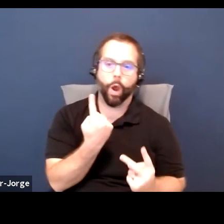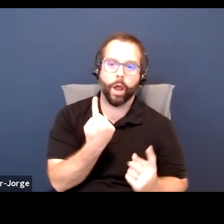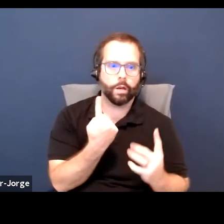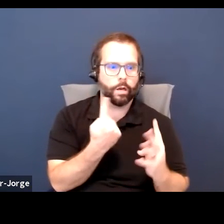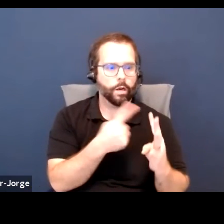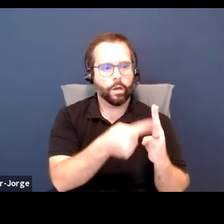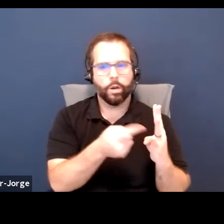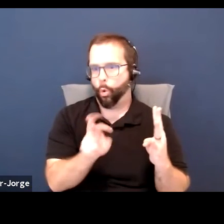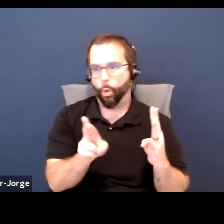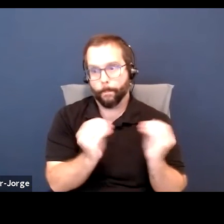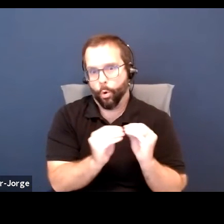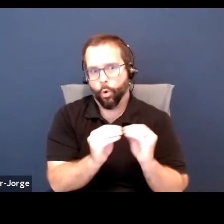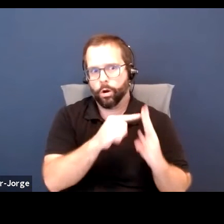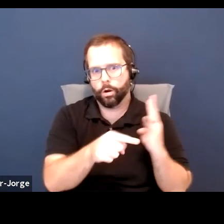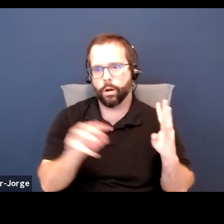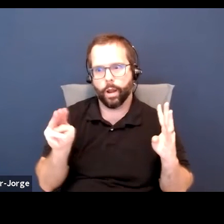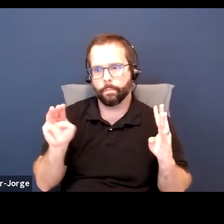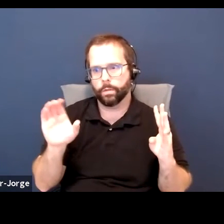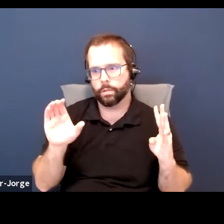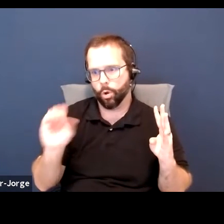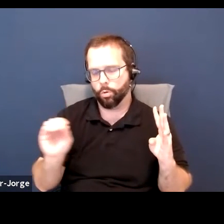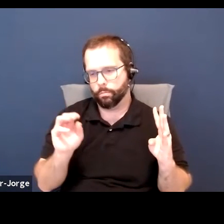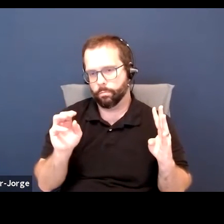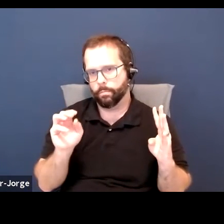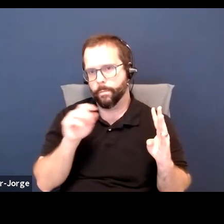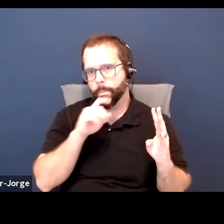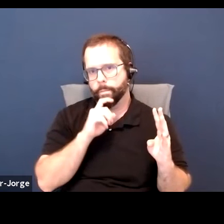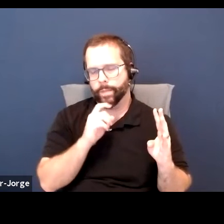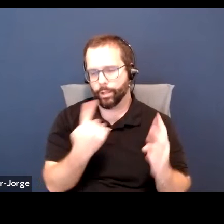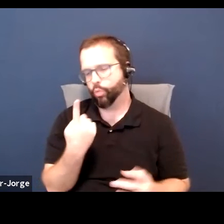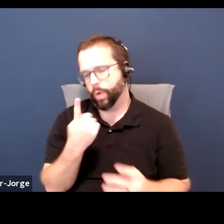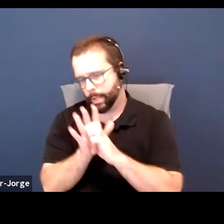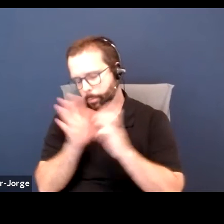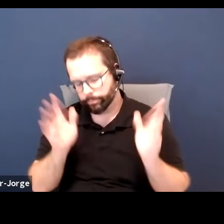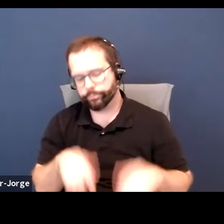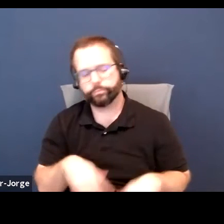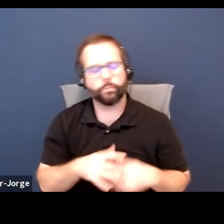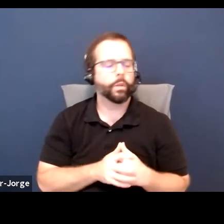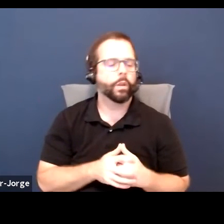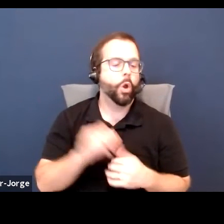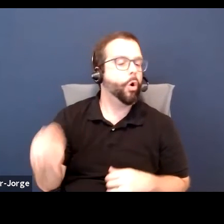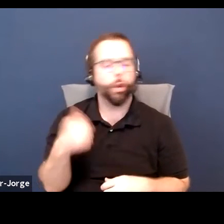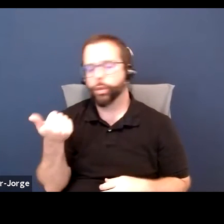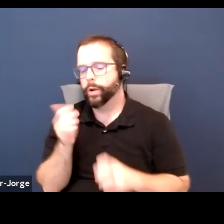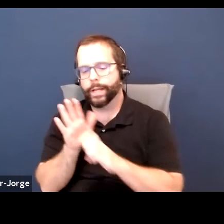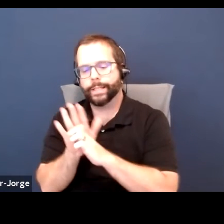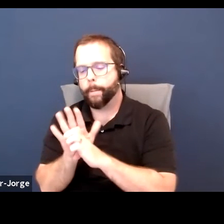one specific example. Another specific example is that we are,